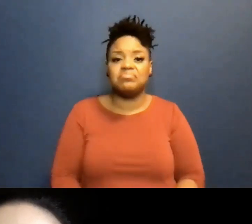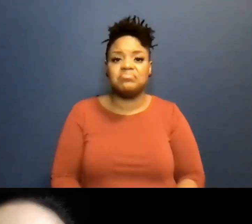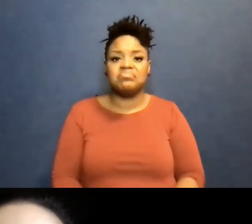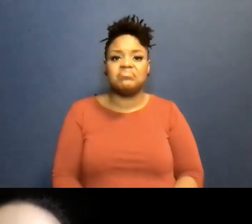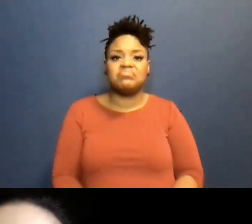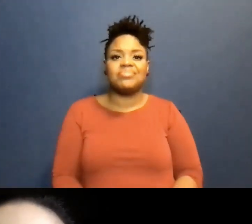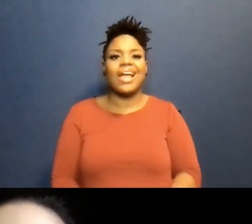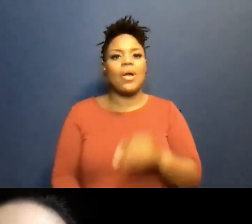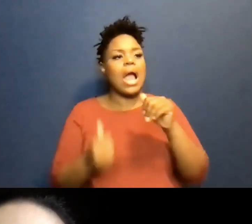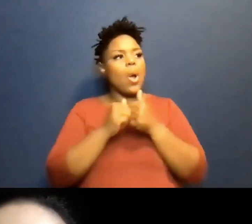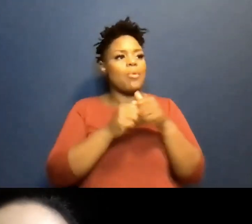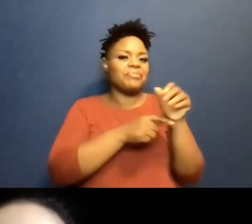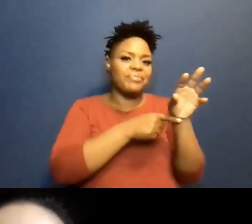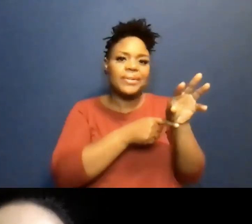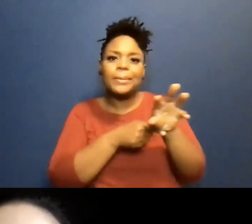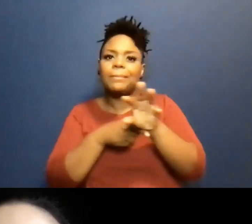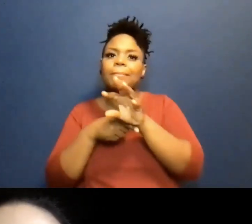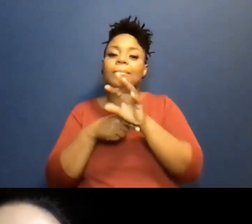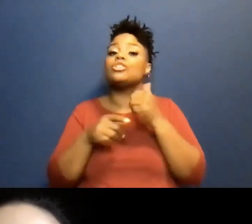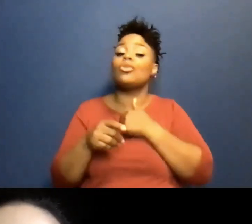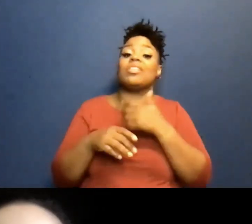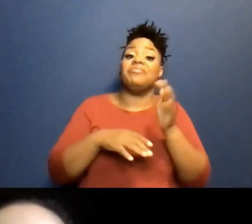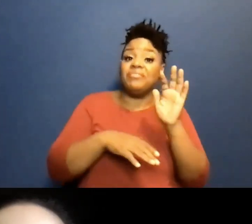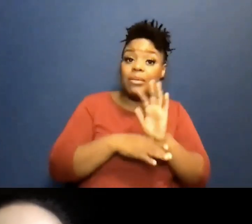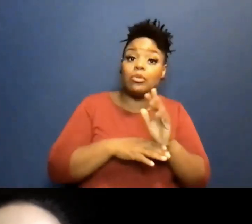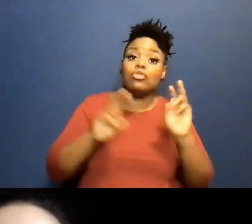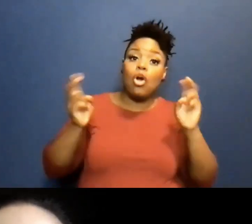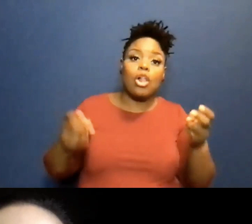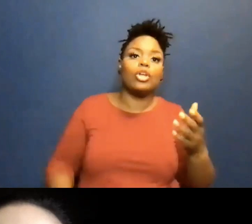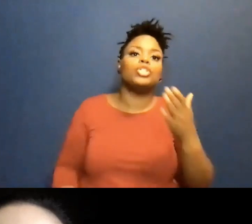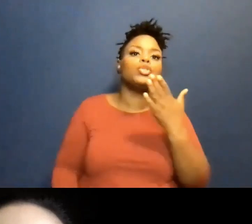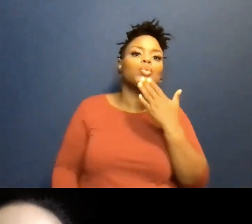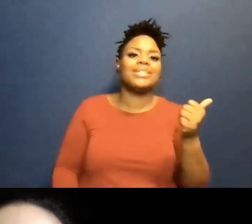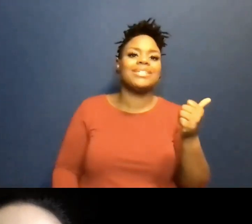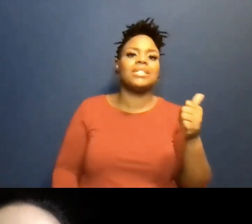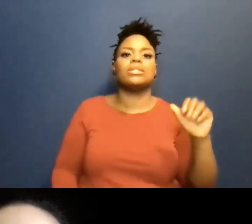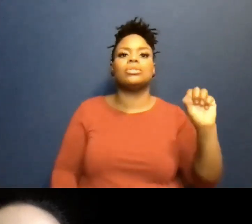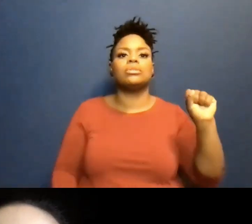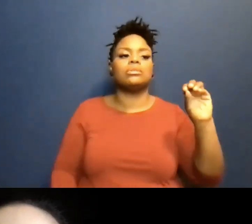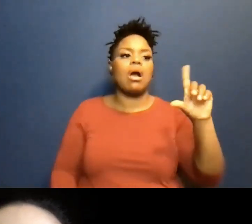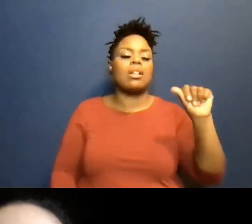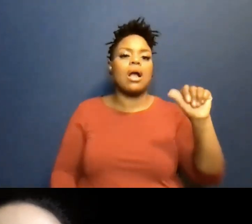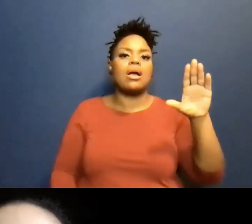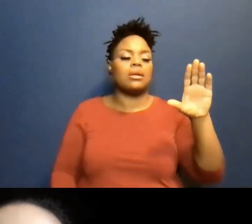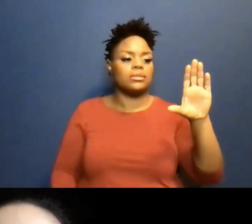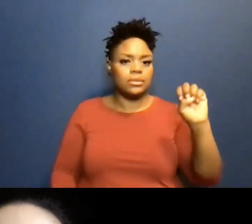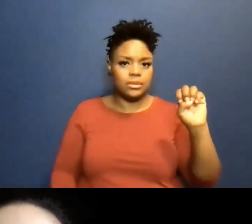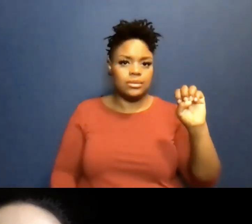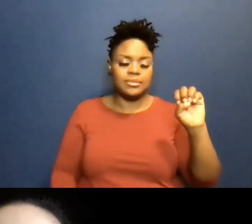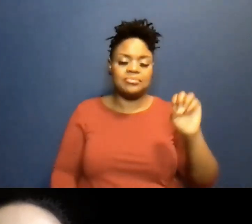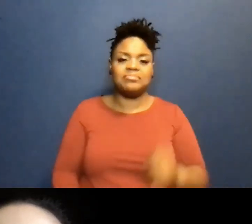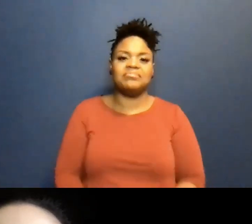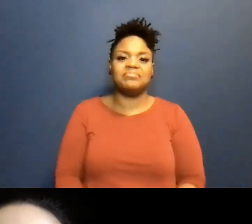was so beautiful. Like that to me just highlighted how, you know, in many ways, like I